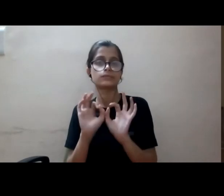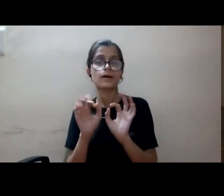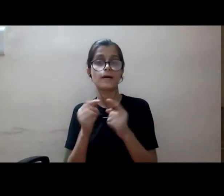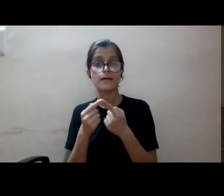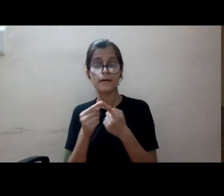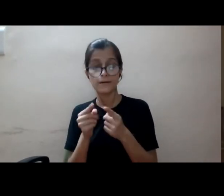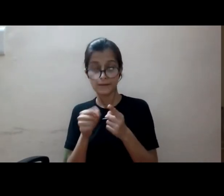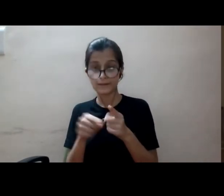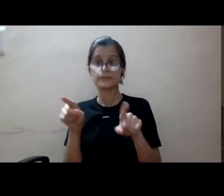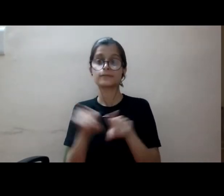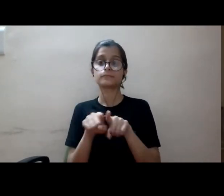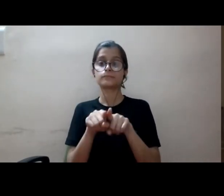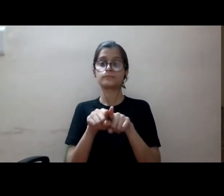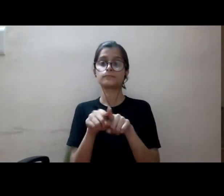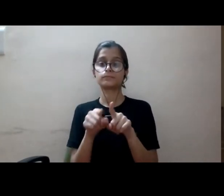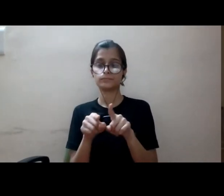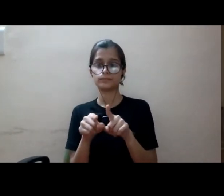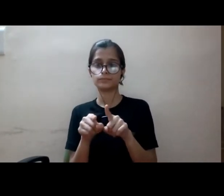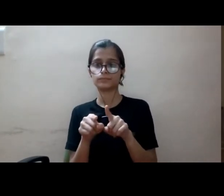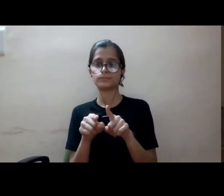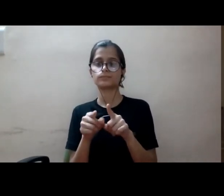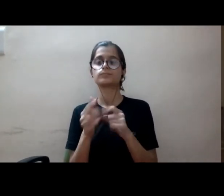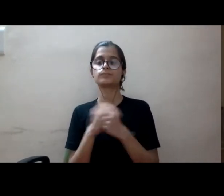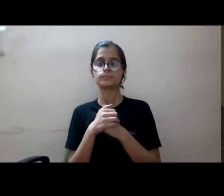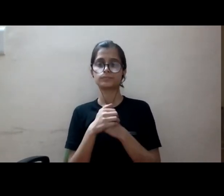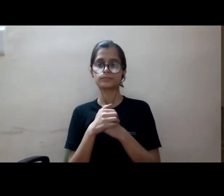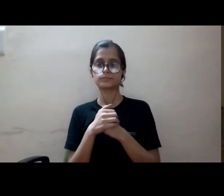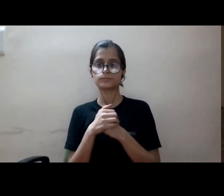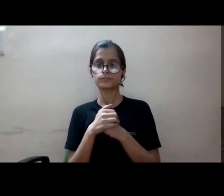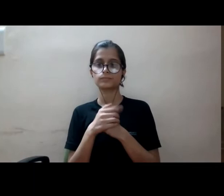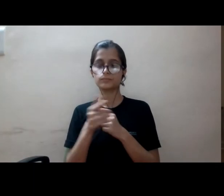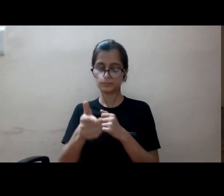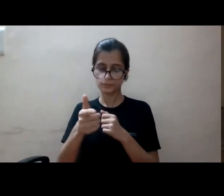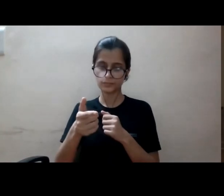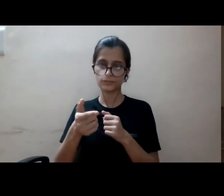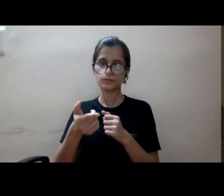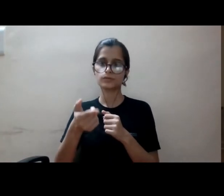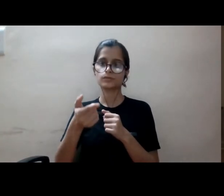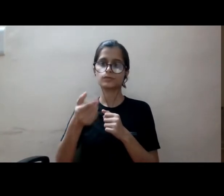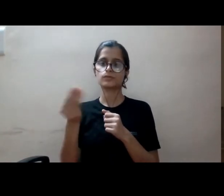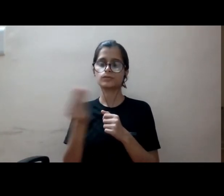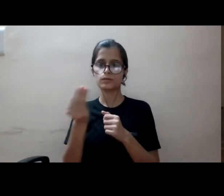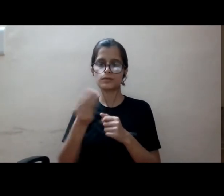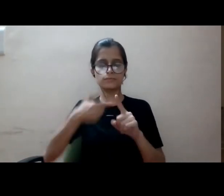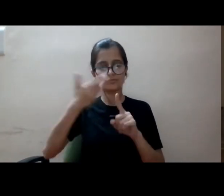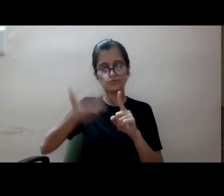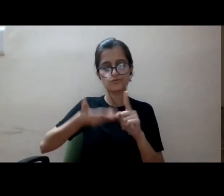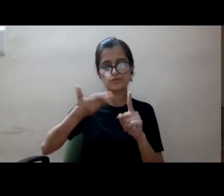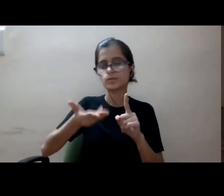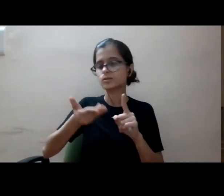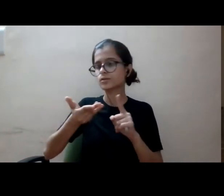the sole province of the sighted. This is obvious to those who teach disability